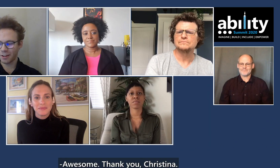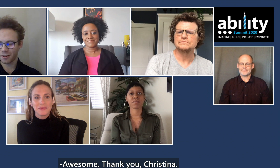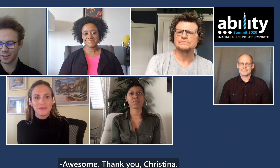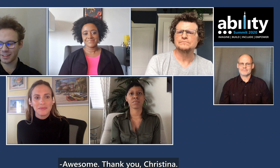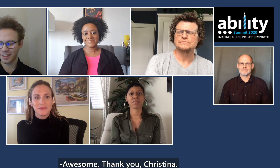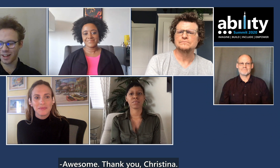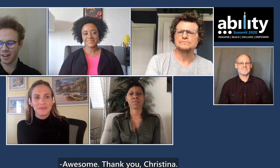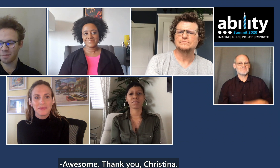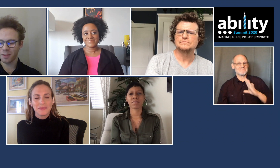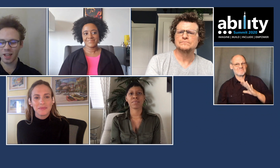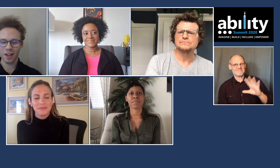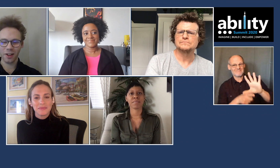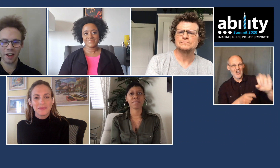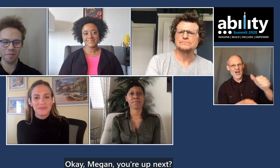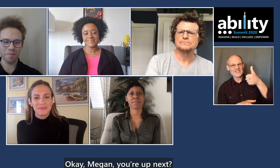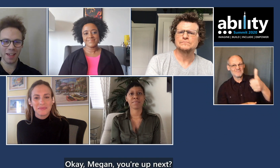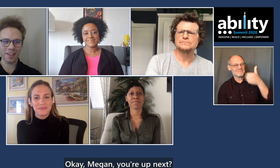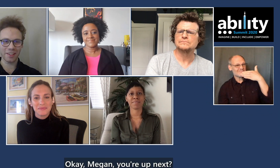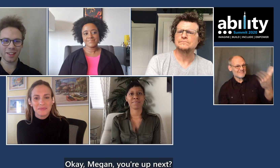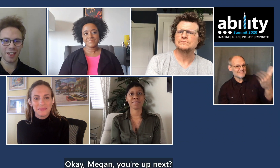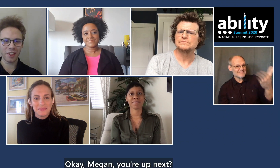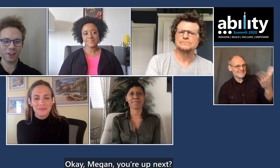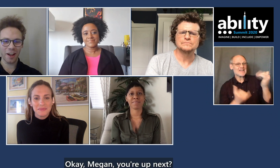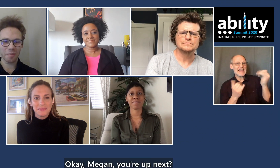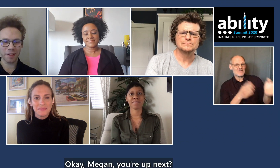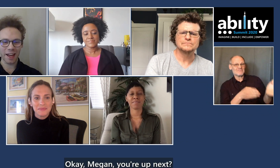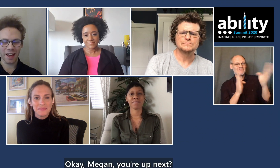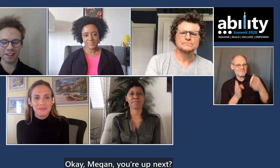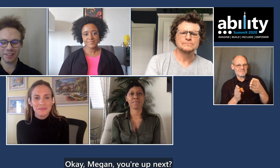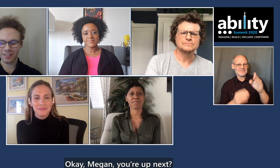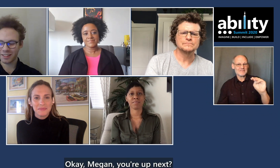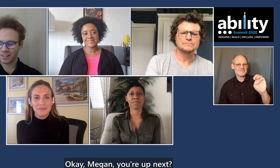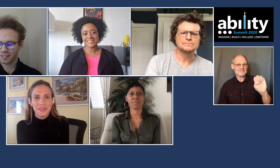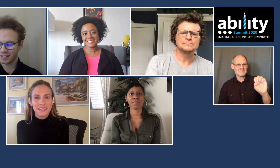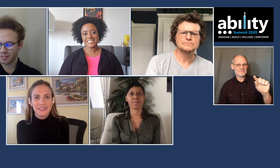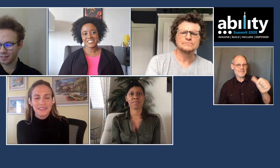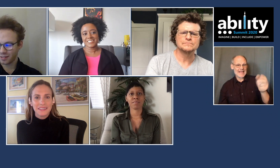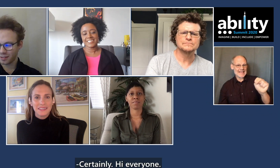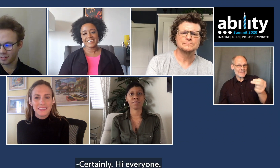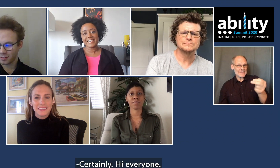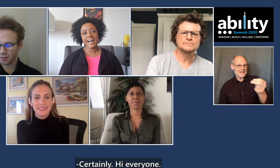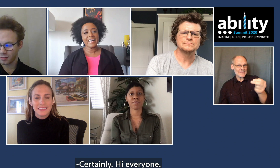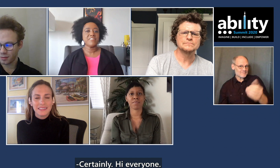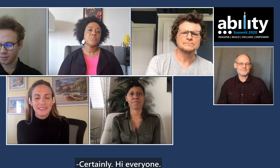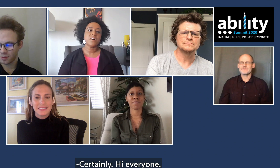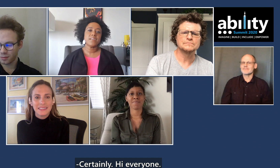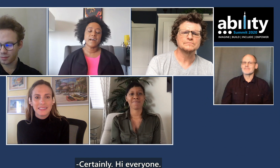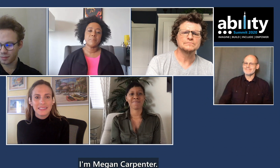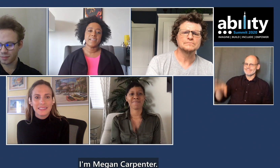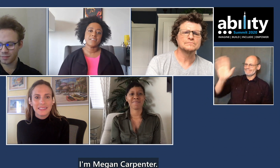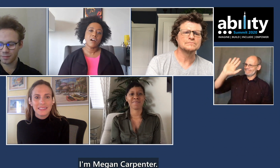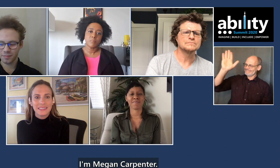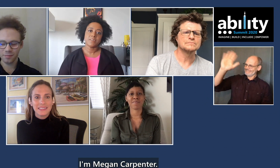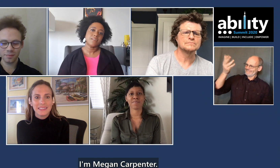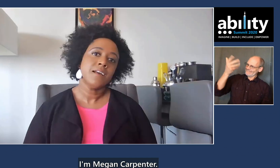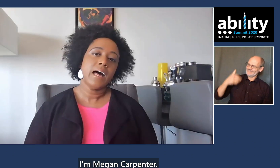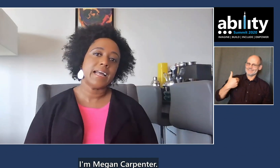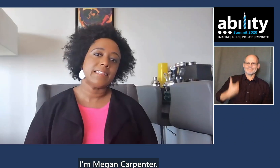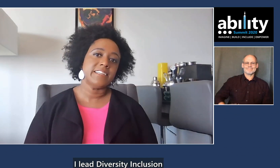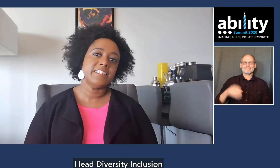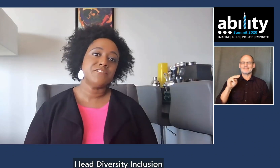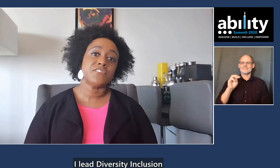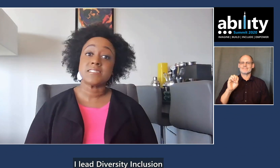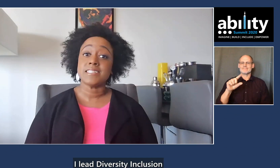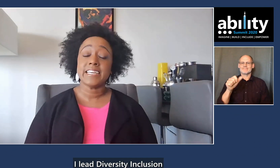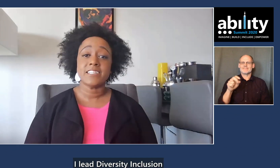Awesome. Thank you, Christina. Okay, Meghan, you're up next. Certainly. Hi, everyone. I'm Meghan Carpenter.